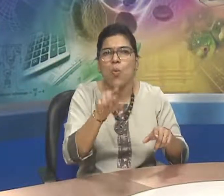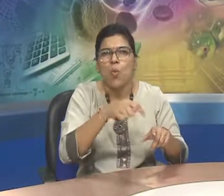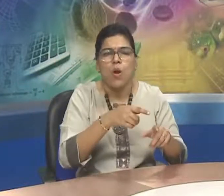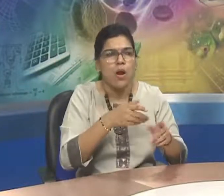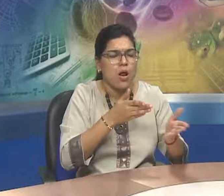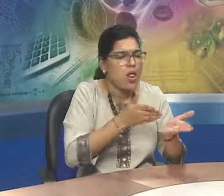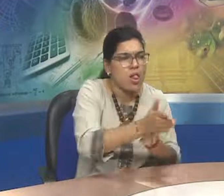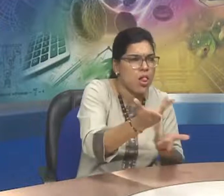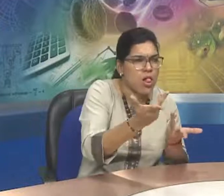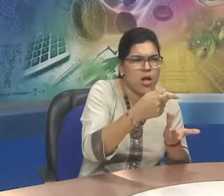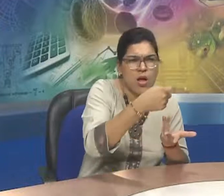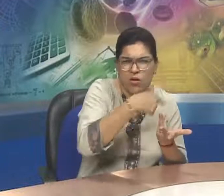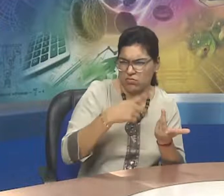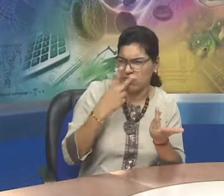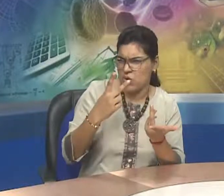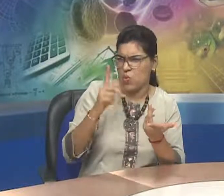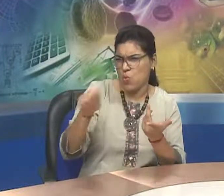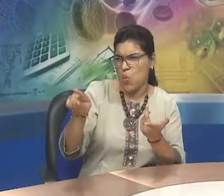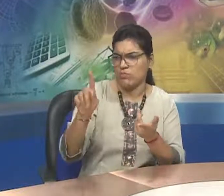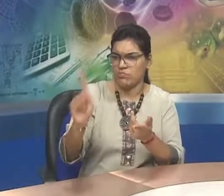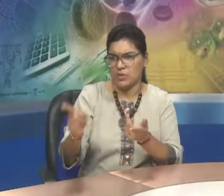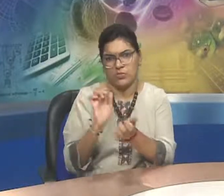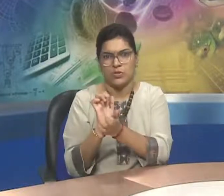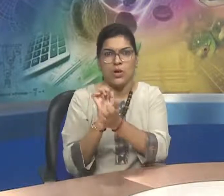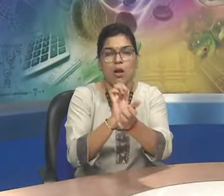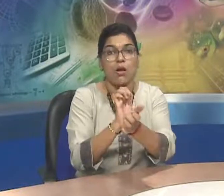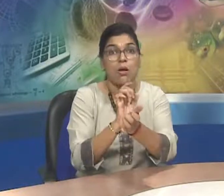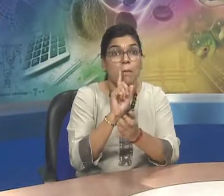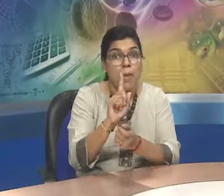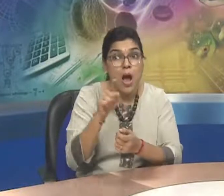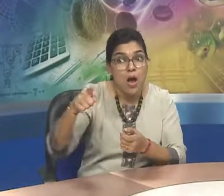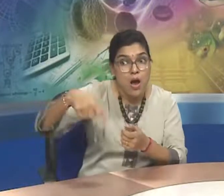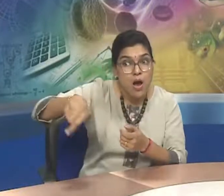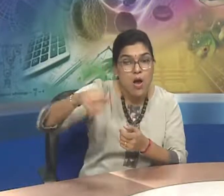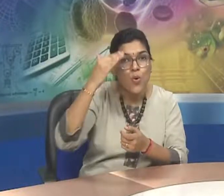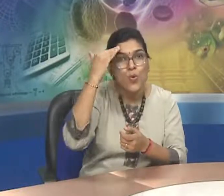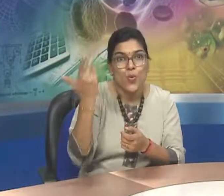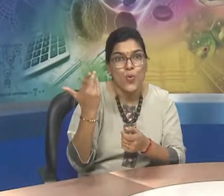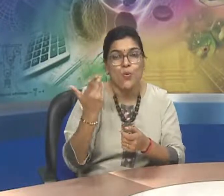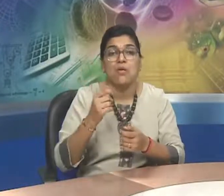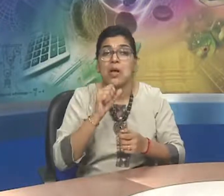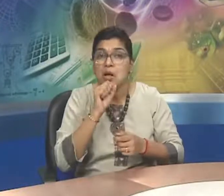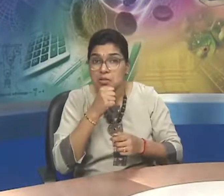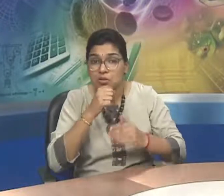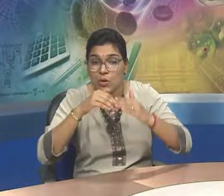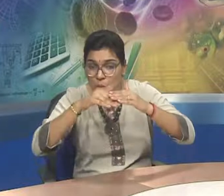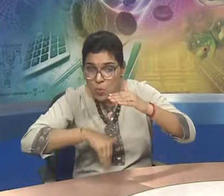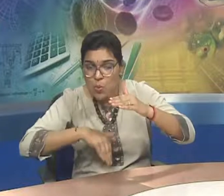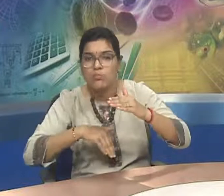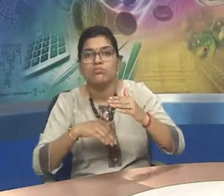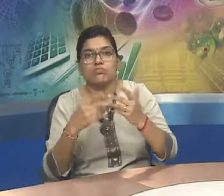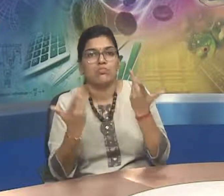understand what is right, what is wrong, and how a person